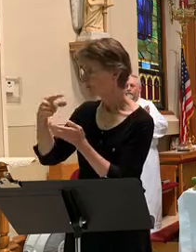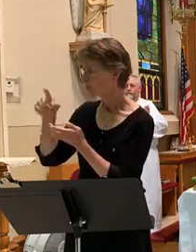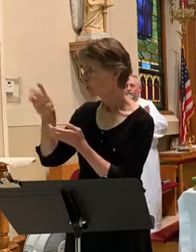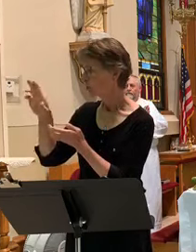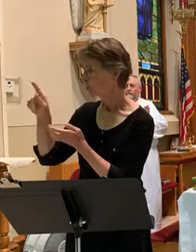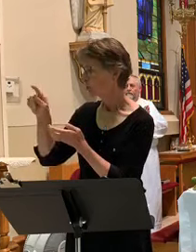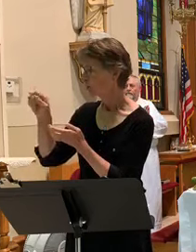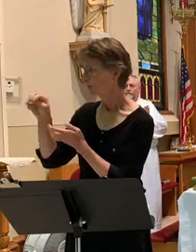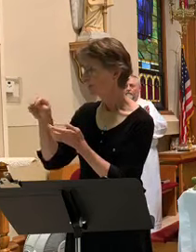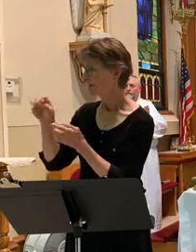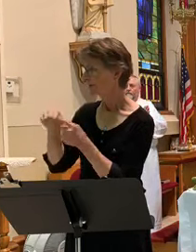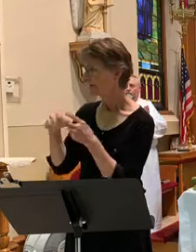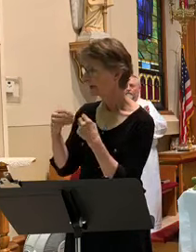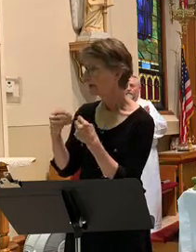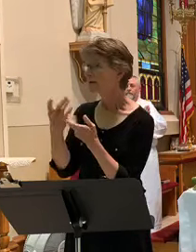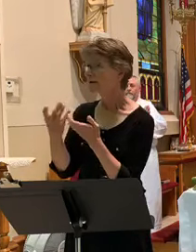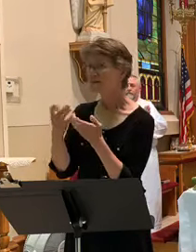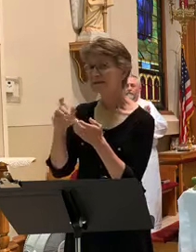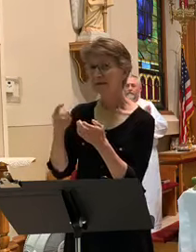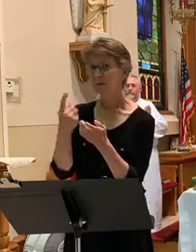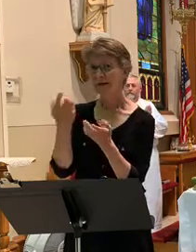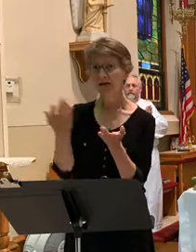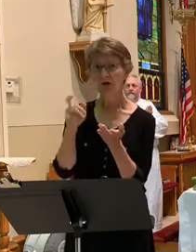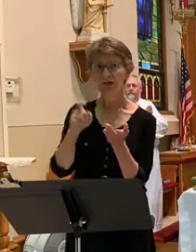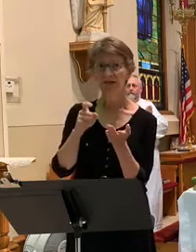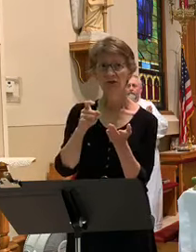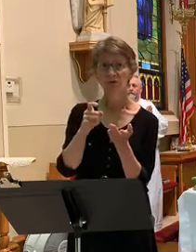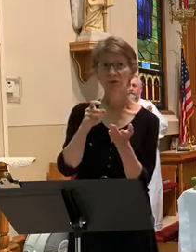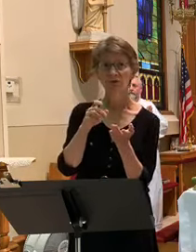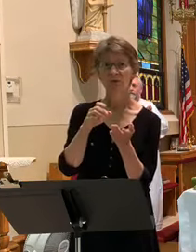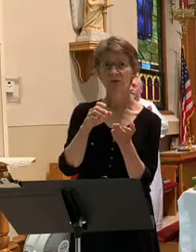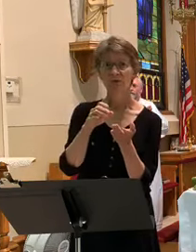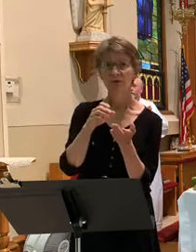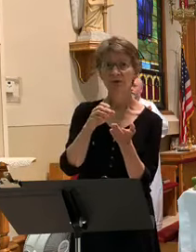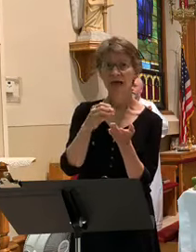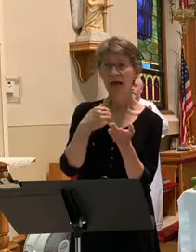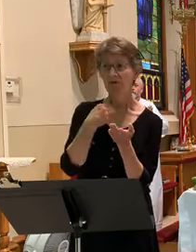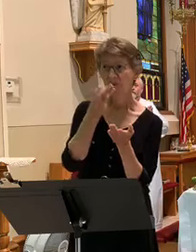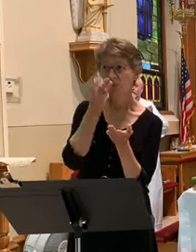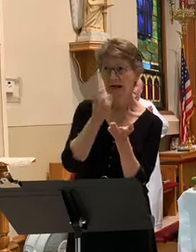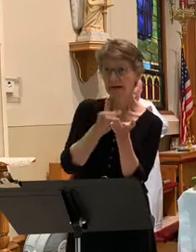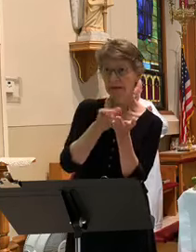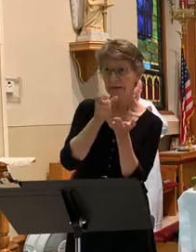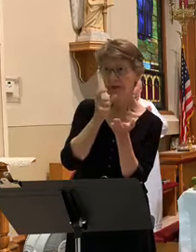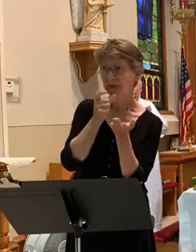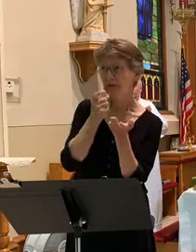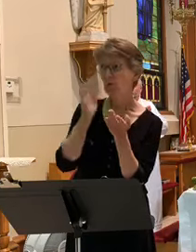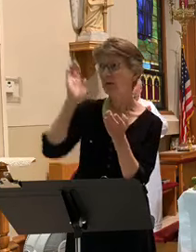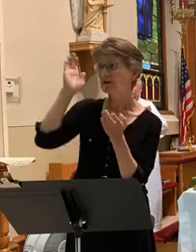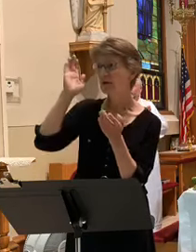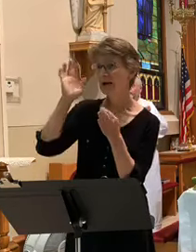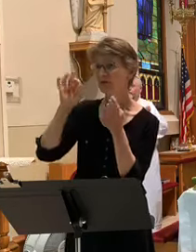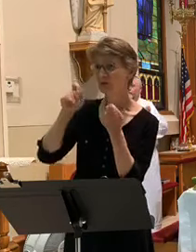intolerance, to receive the precious body, but would have to receive the precious blood? If so, raise your hand